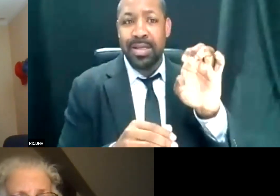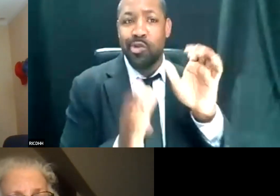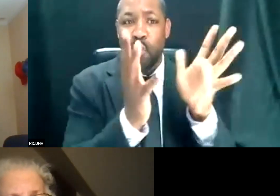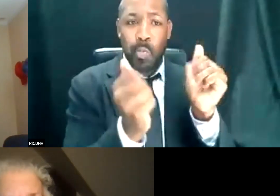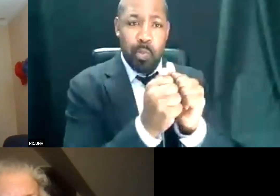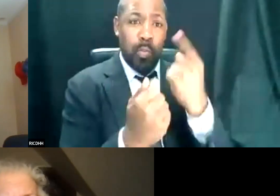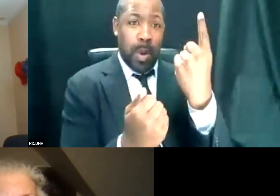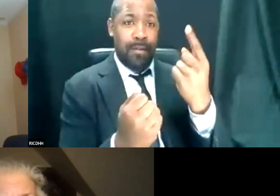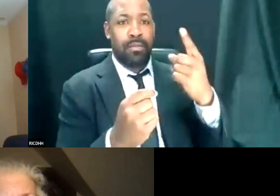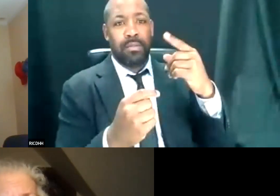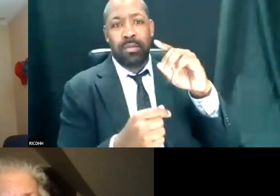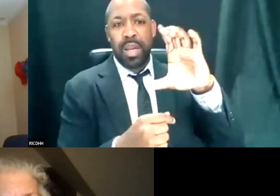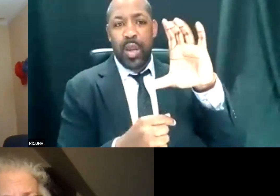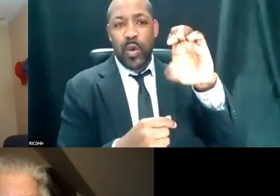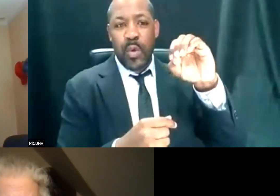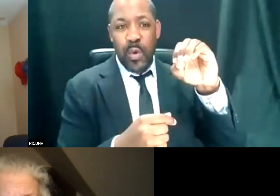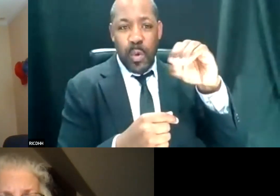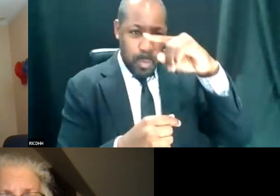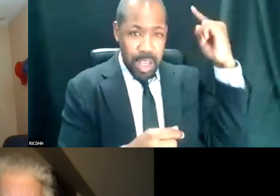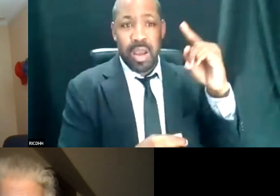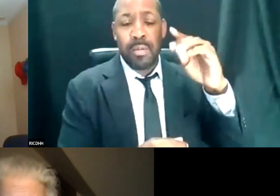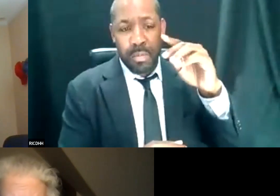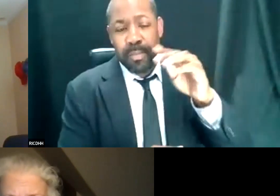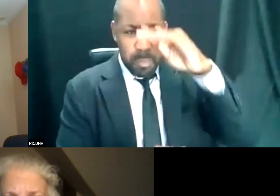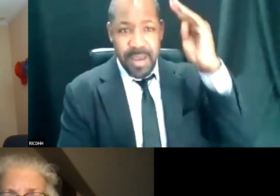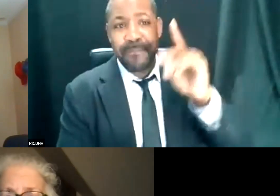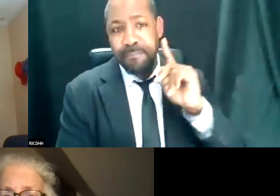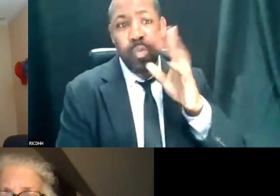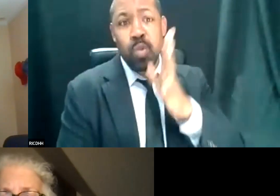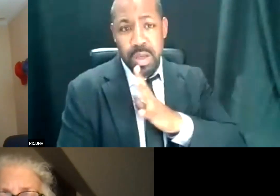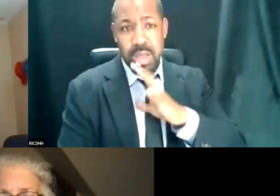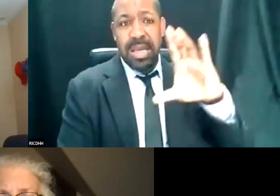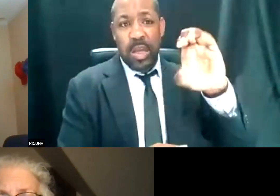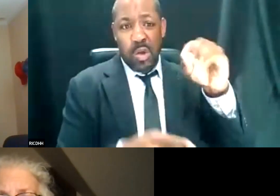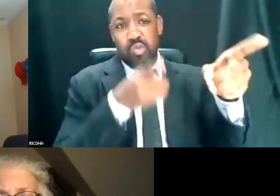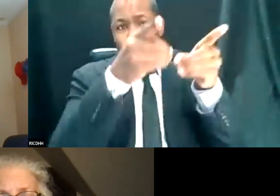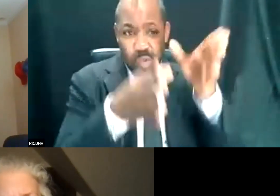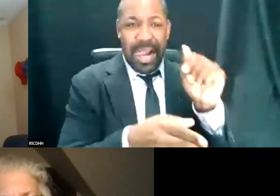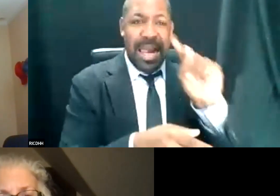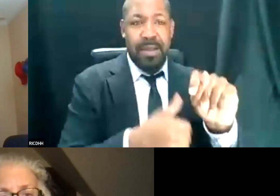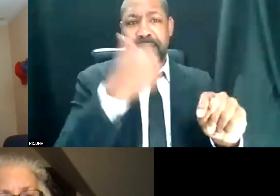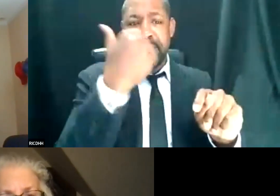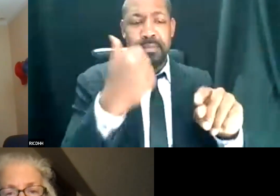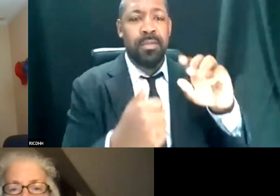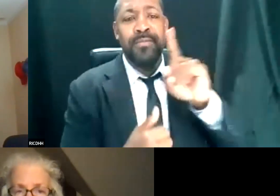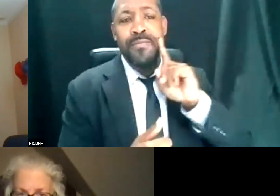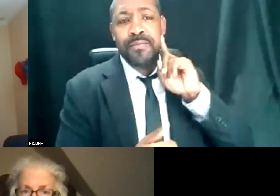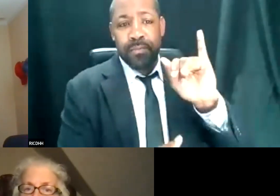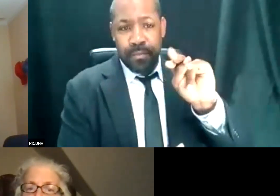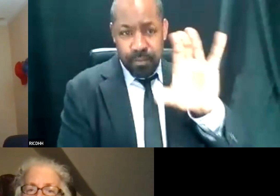already have 2 people who have created Oceanside chats for us. And one of them is